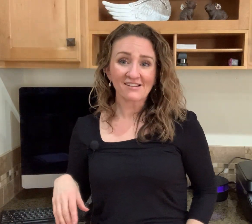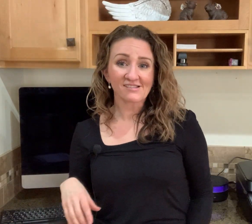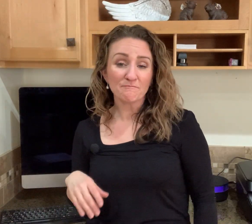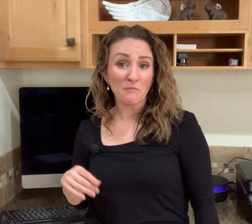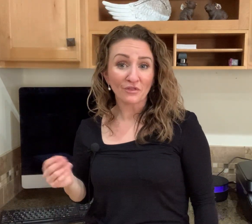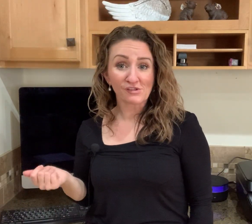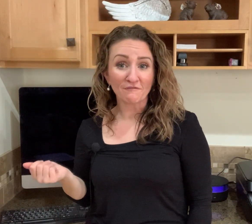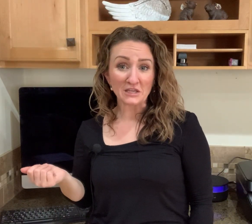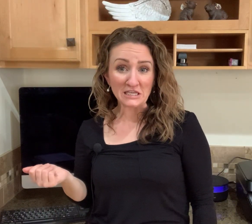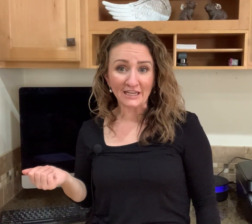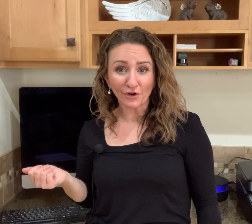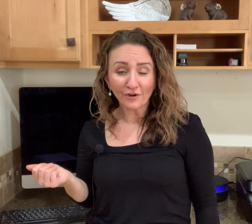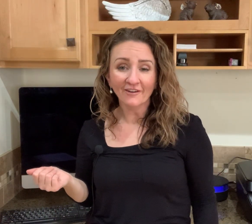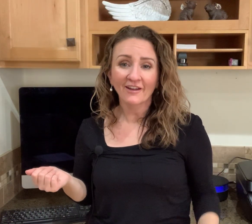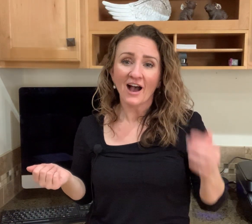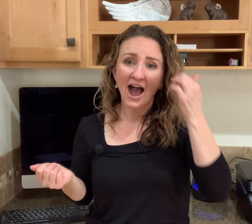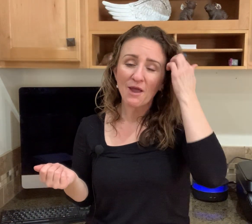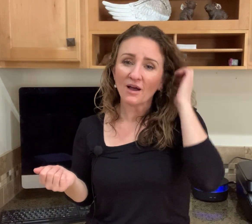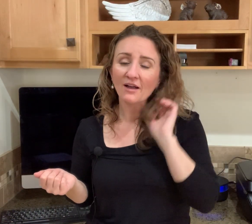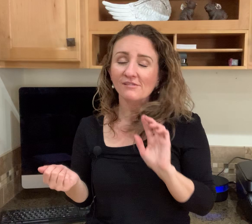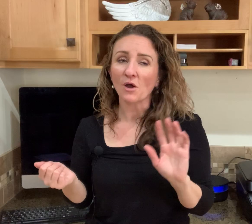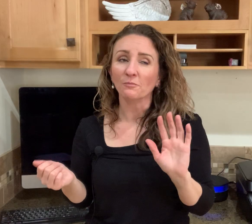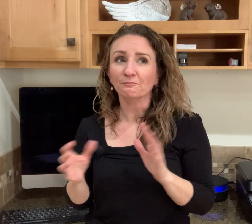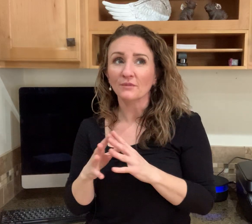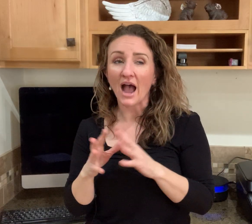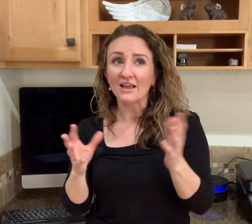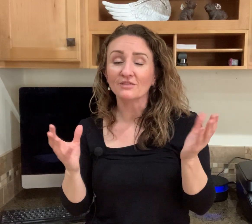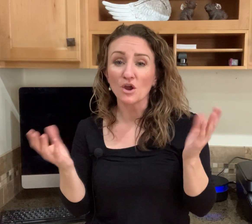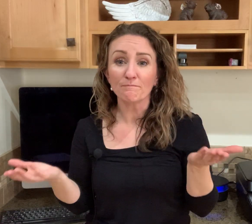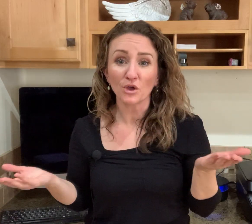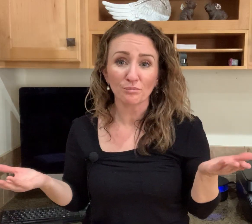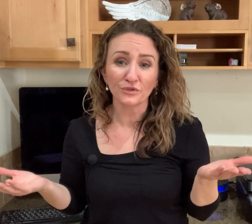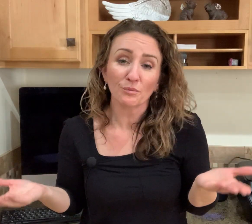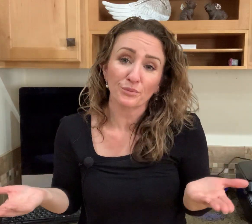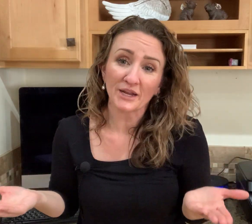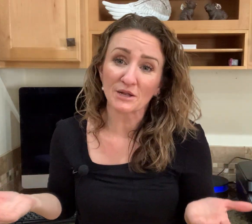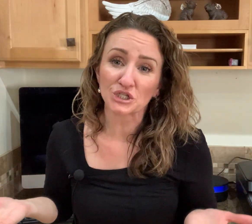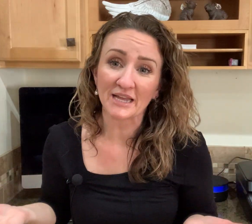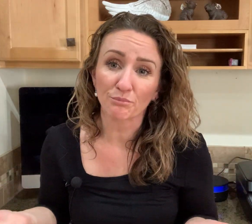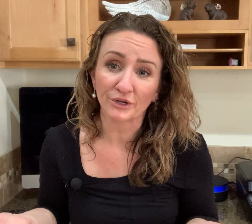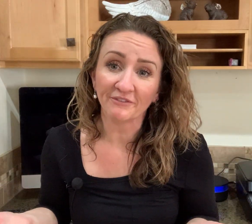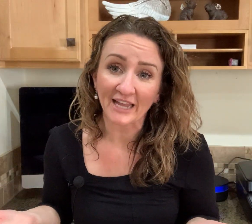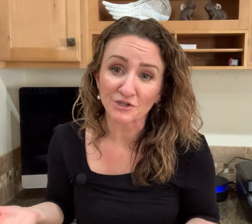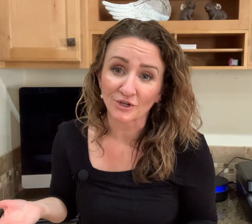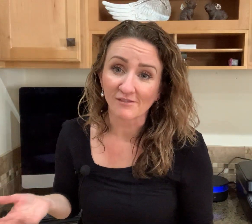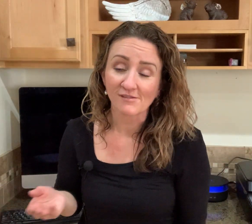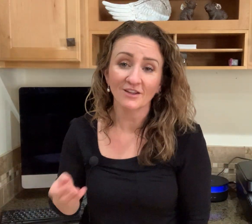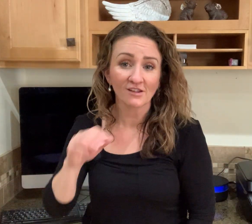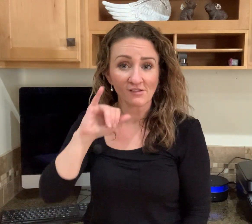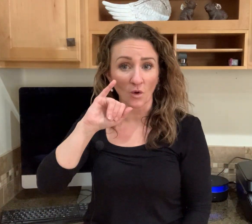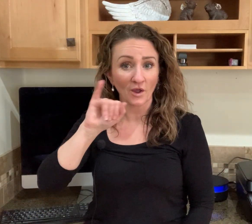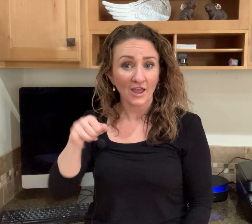Next, months of the year. So they're pretty much the abbreviations. So